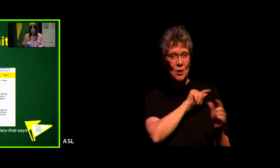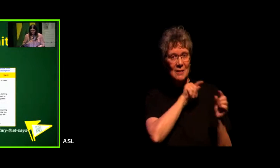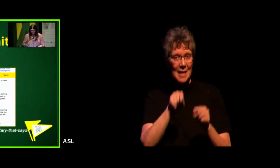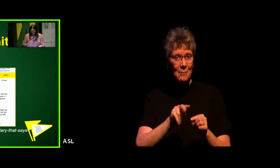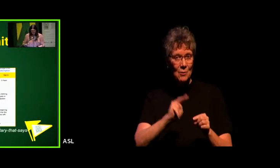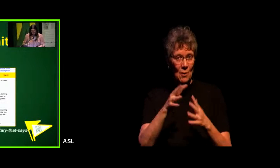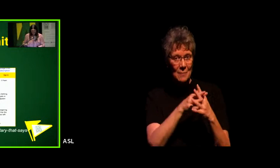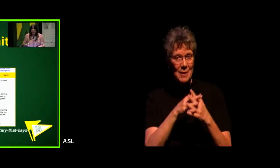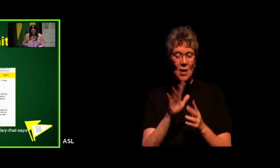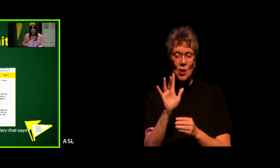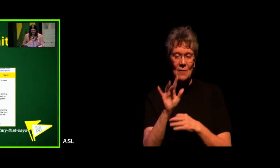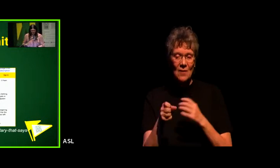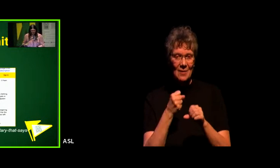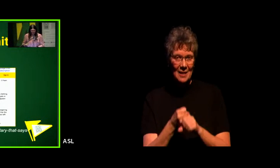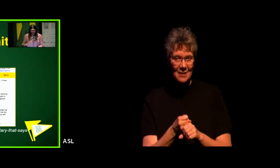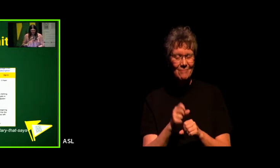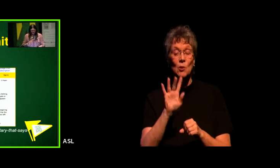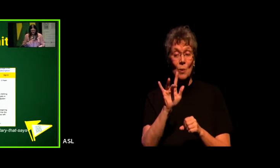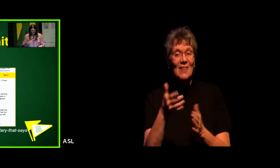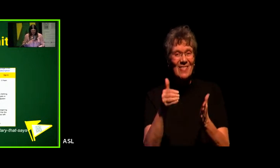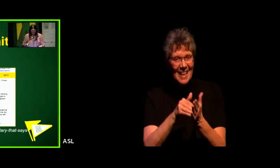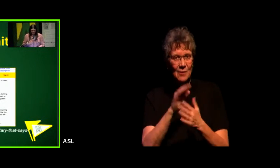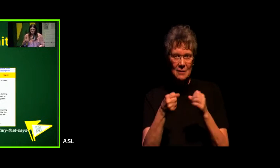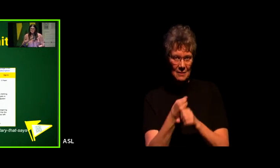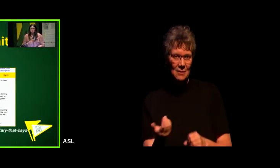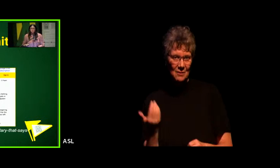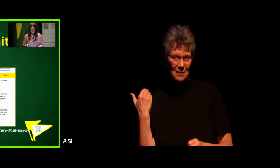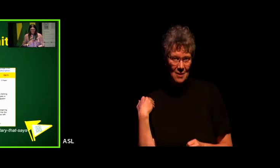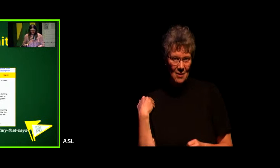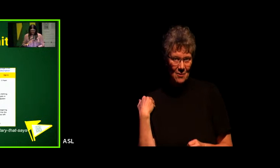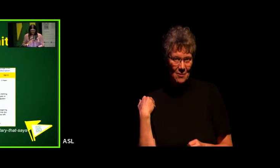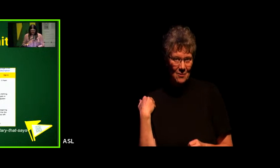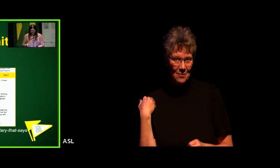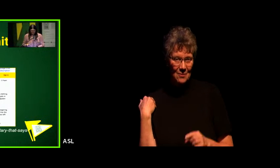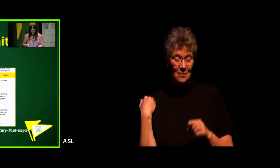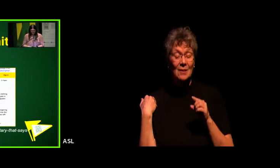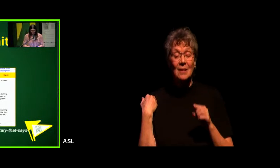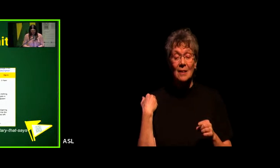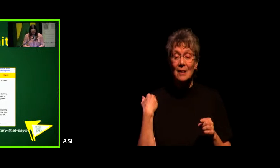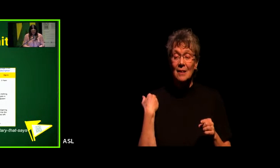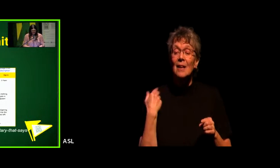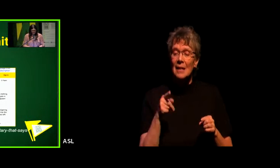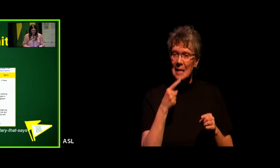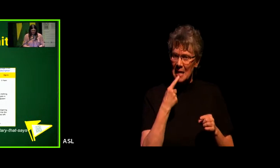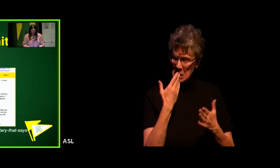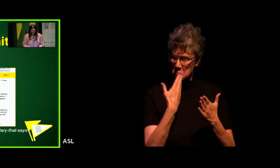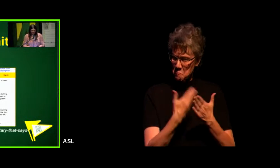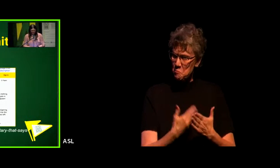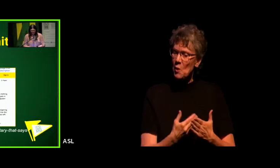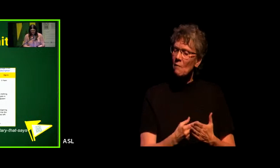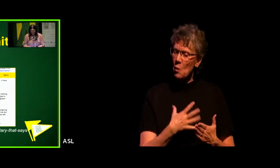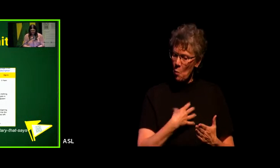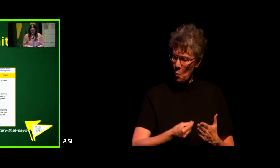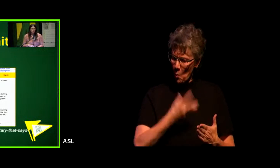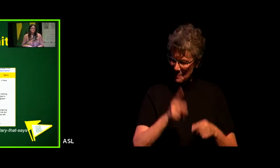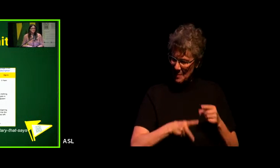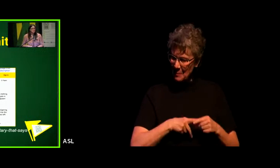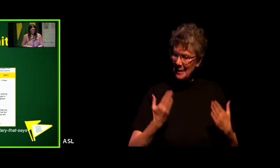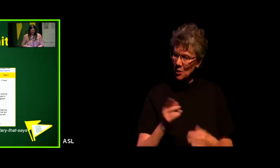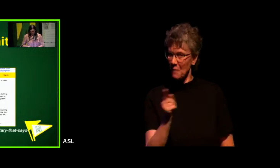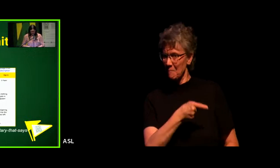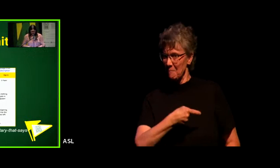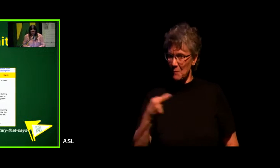White supremacists have jumped on this and argued that the hypothesis is true, and it's proof that their white ancestors were in North America first and were